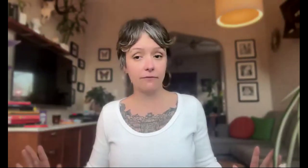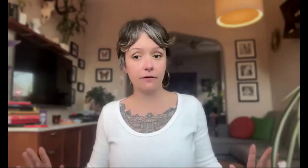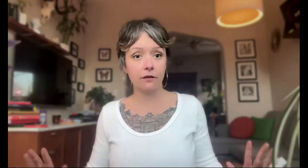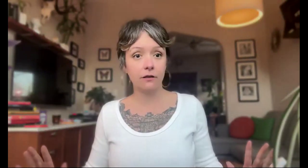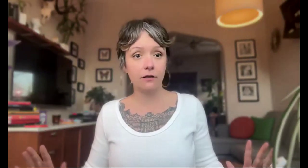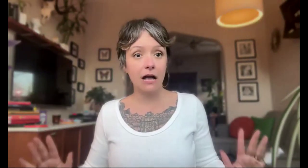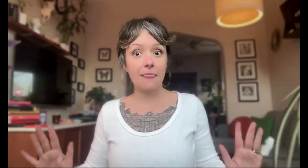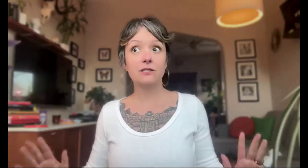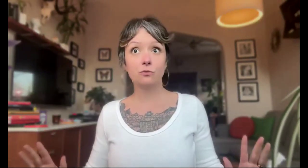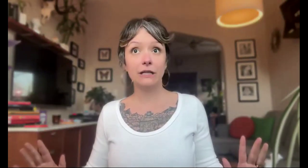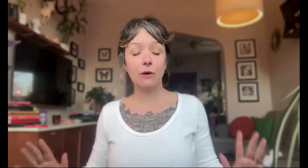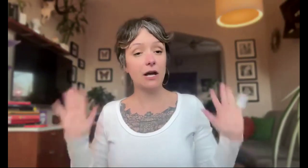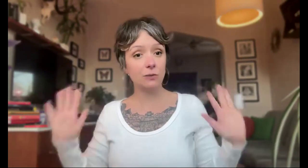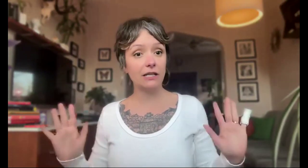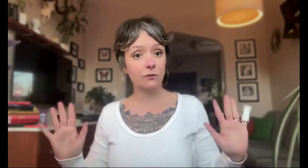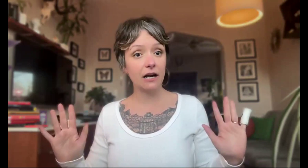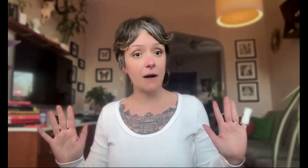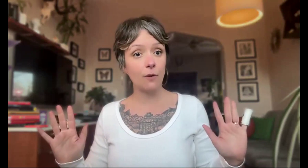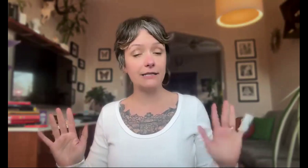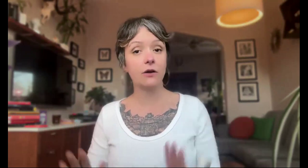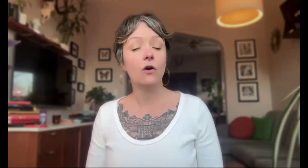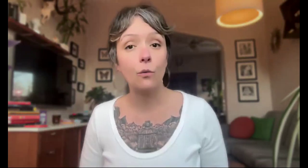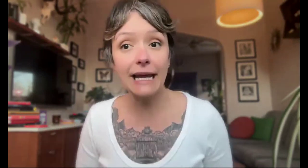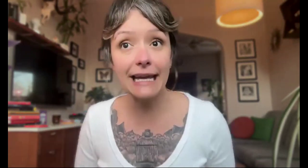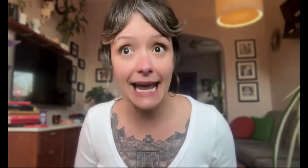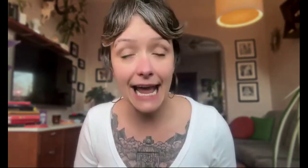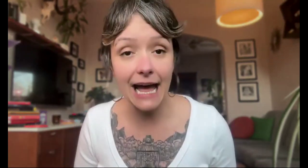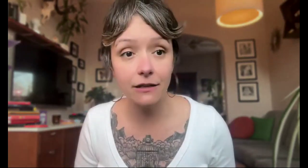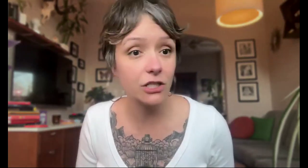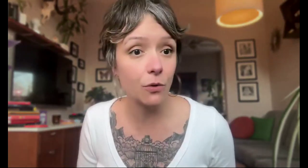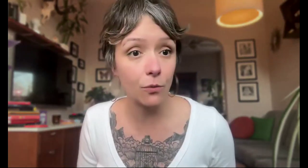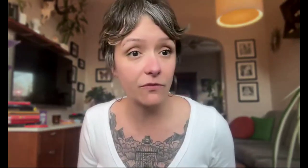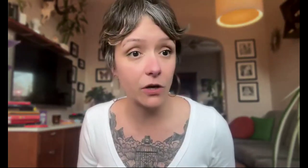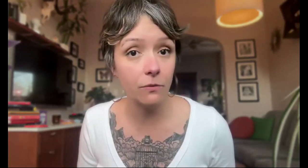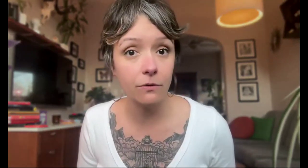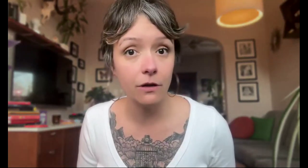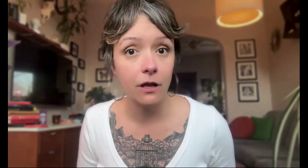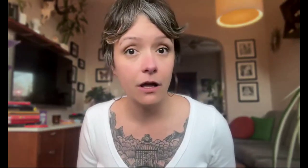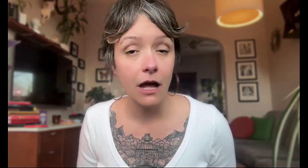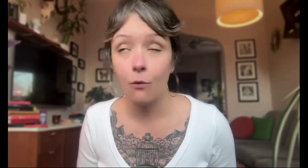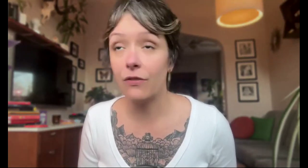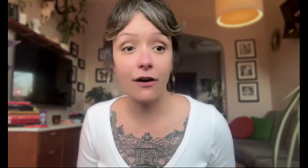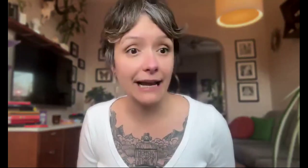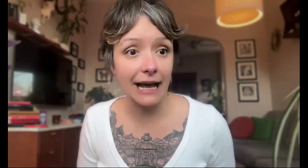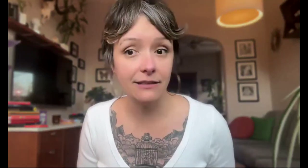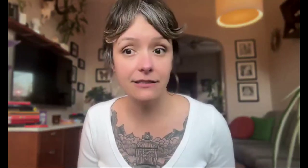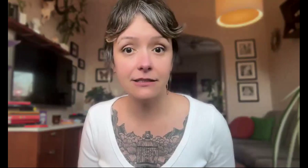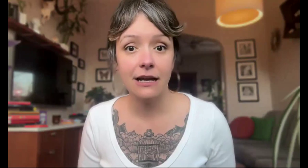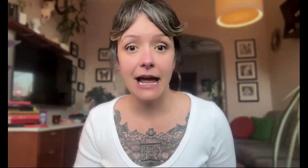off. And that's really great because we can do it in a couple ways. We can do a review with our hands,